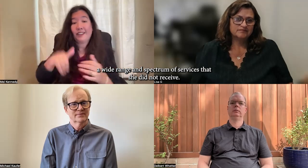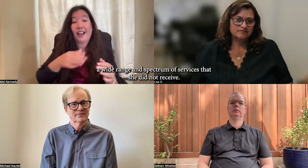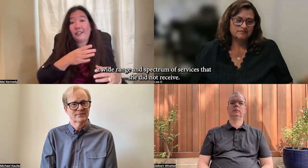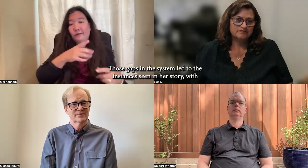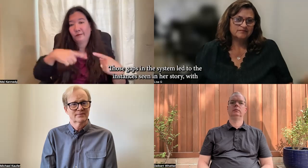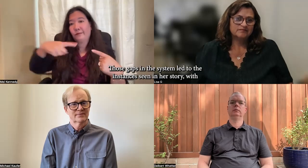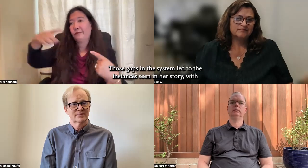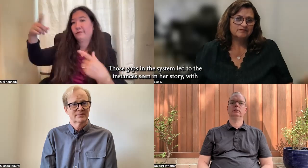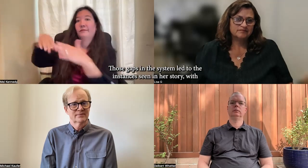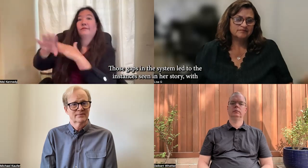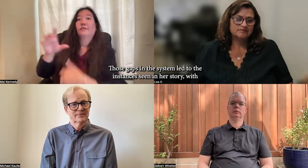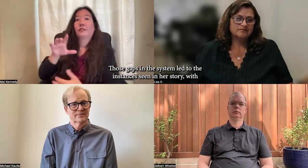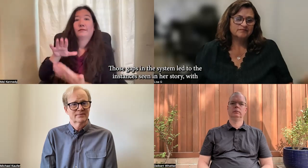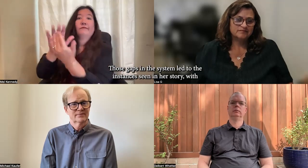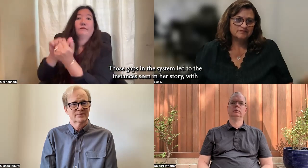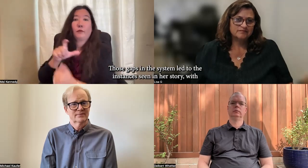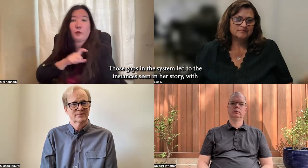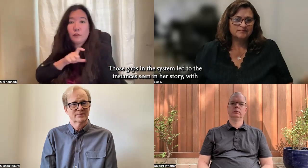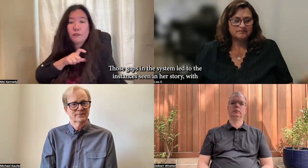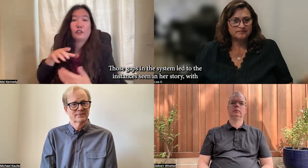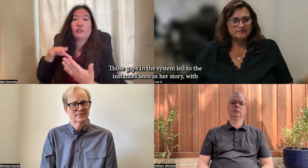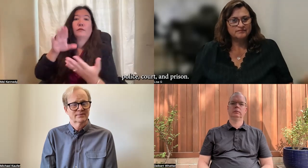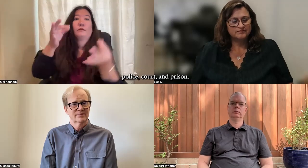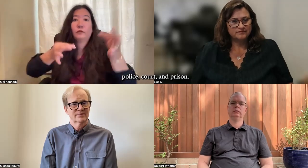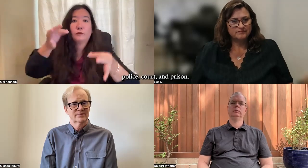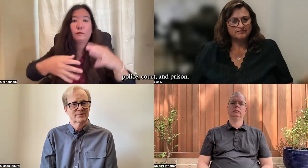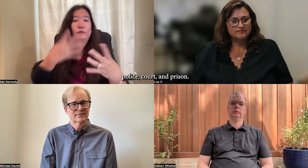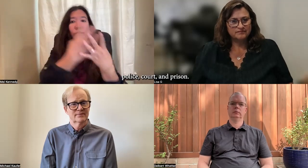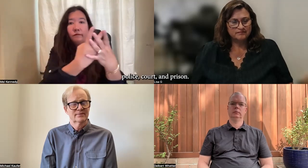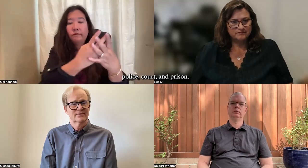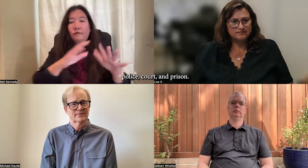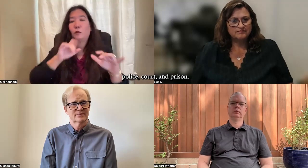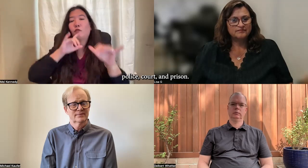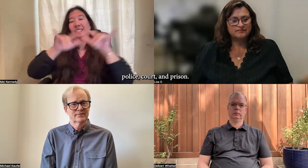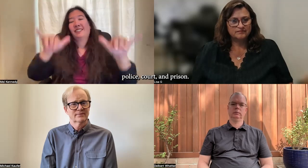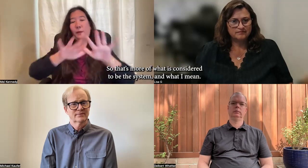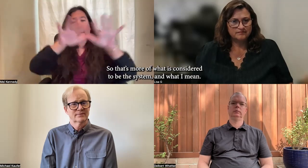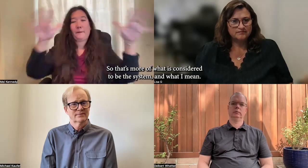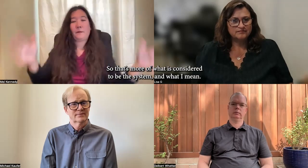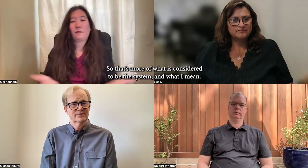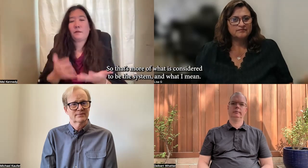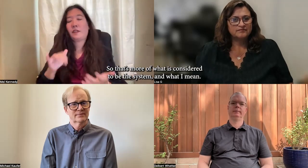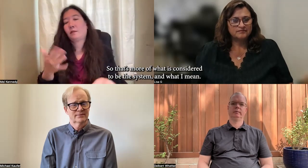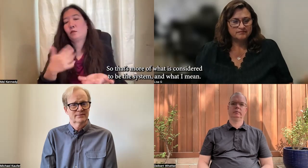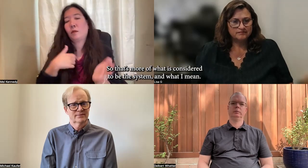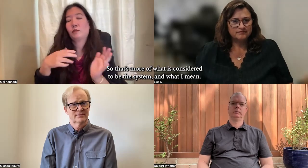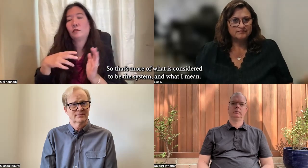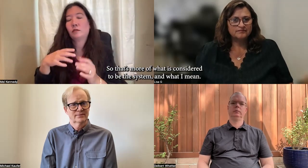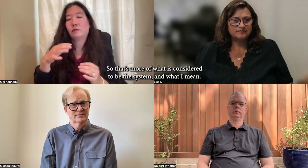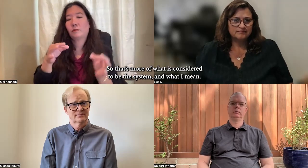of services that she did not receive. Those gaps in the system led to the instances seen in her story, with police, court, and prison. So that's more of what